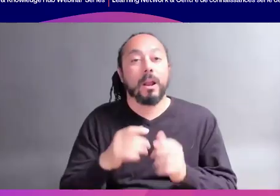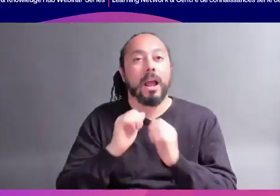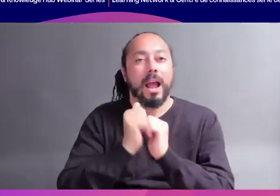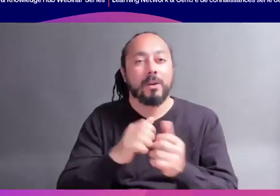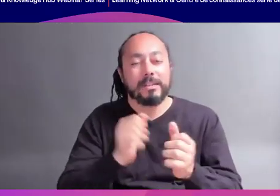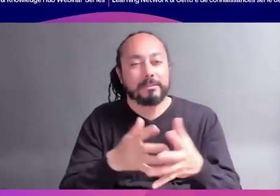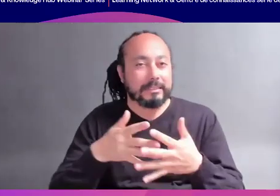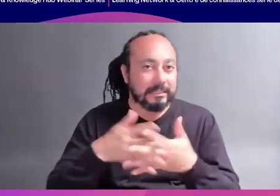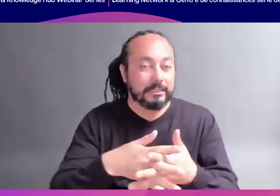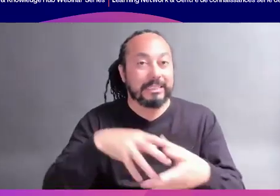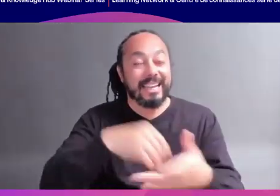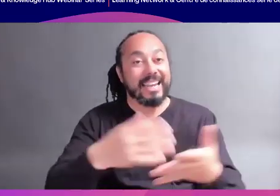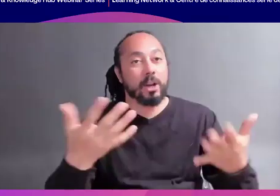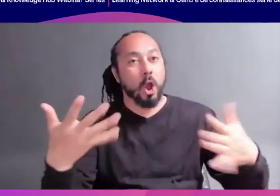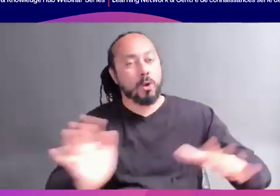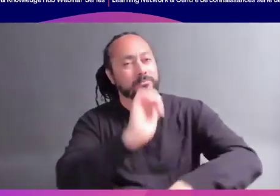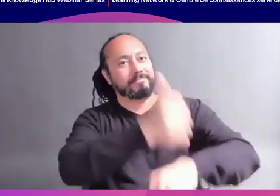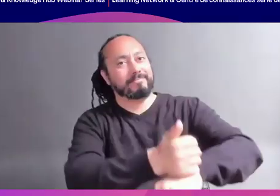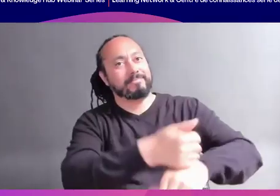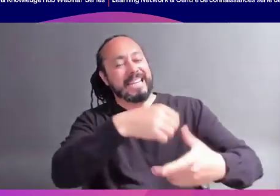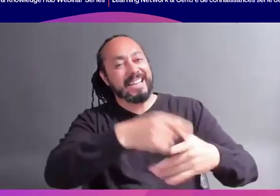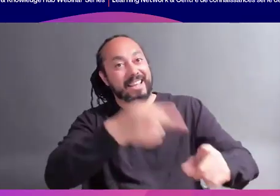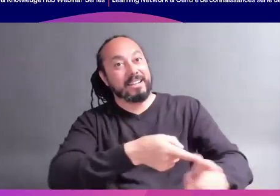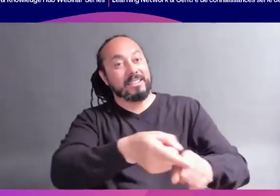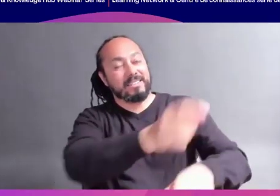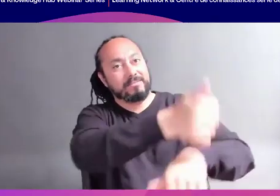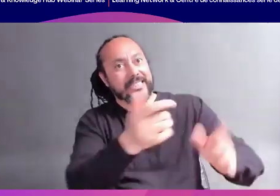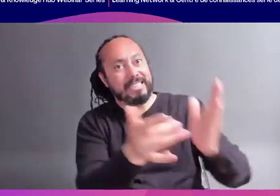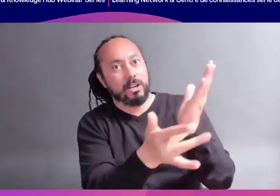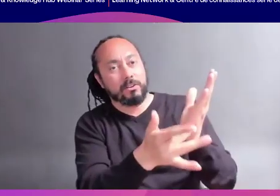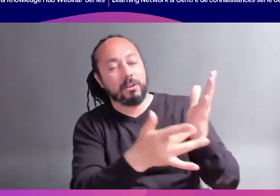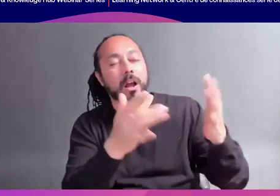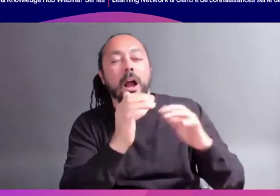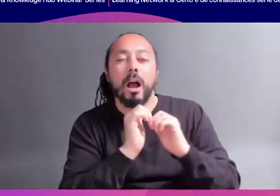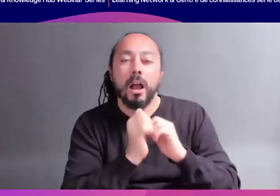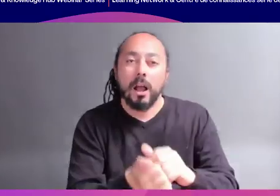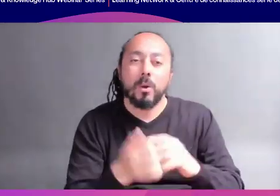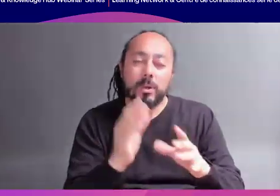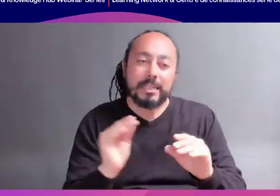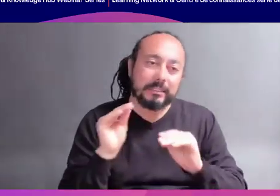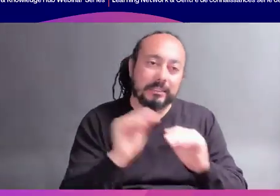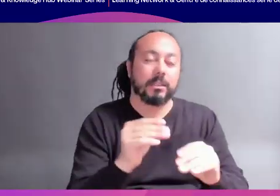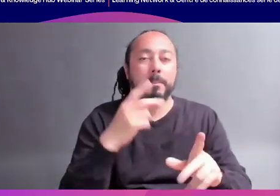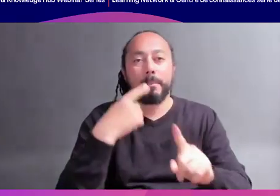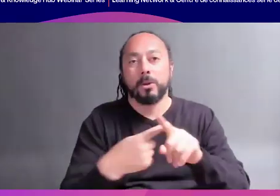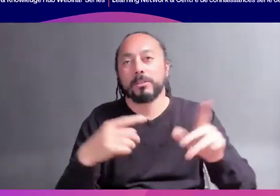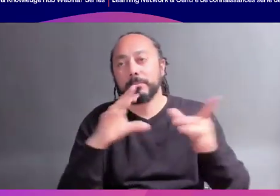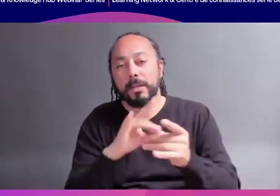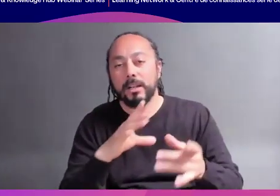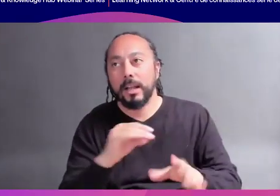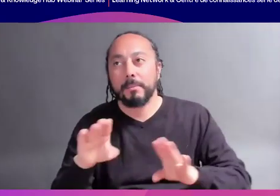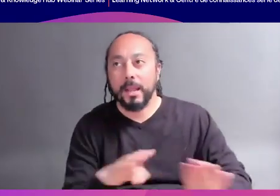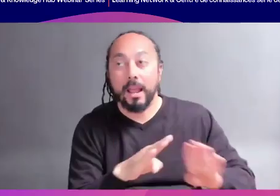infiltrate into existing architecture in this area to fill it with positive messages and behaviors that give